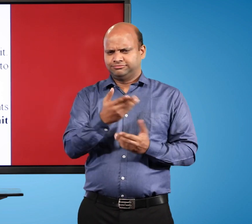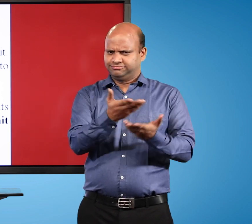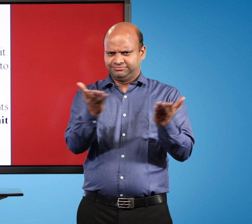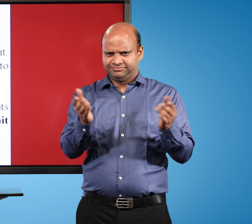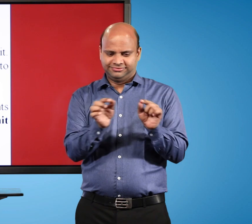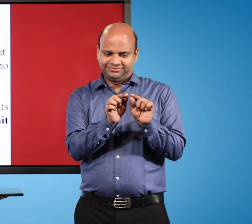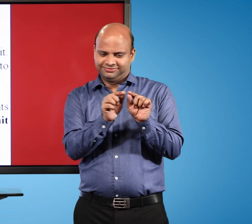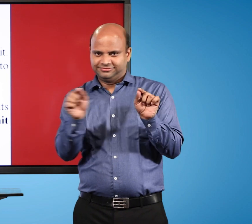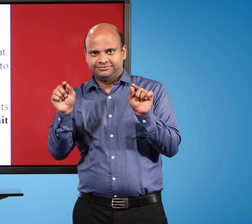Draw a line.